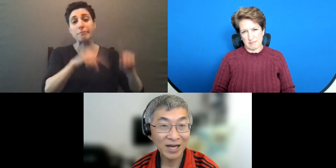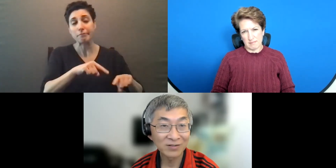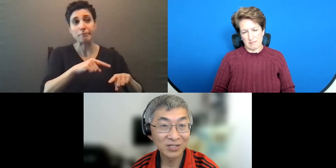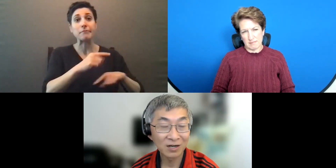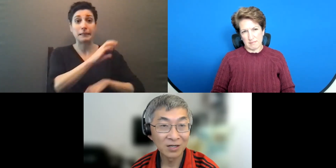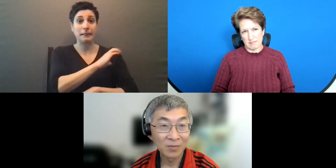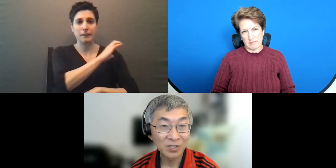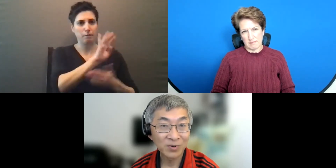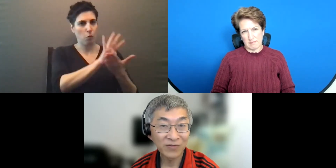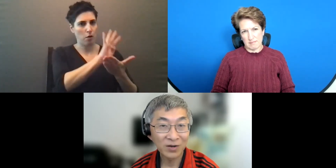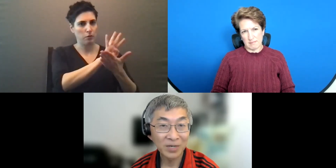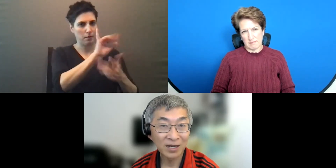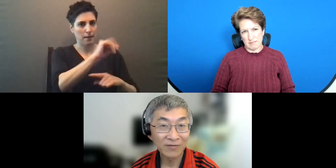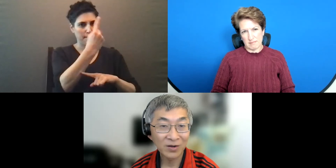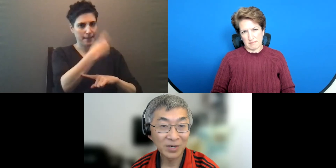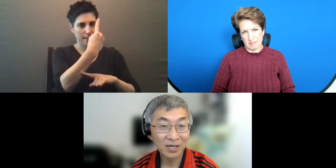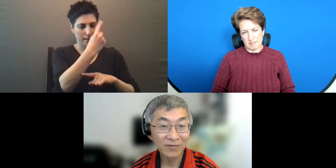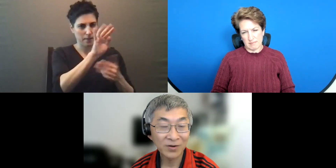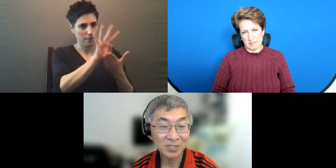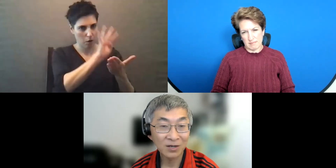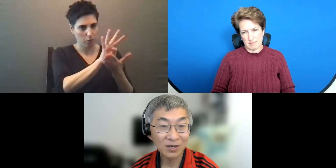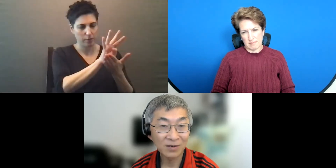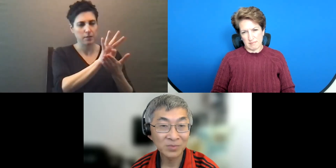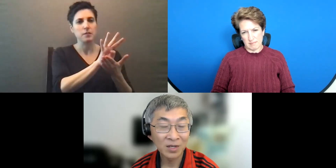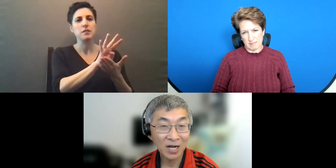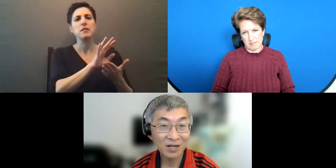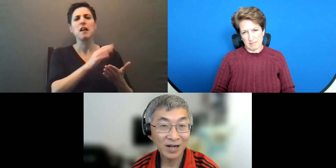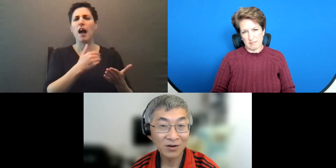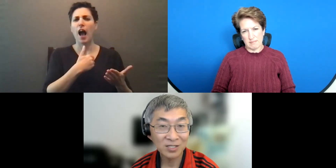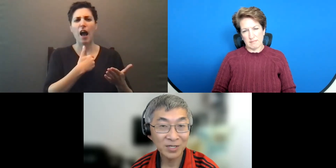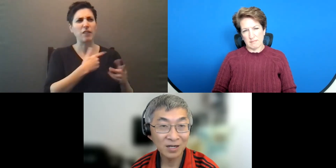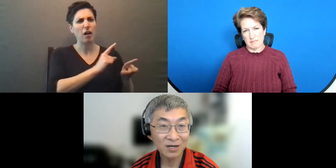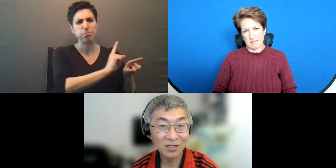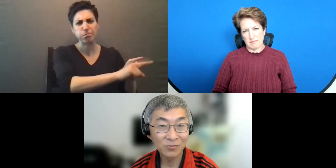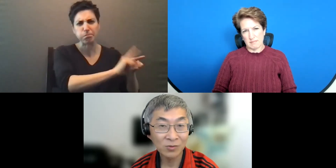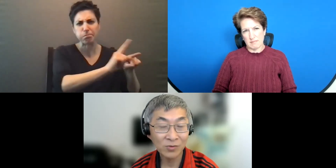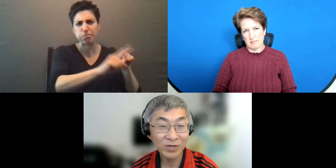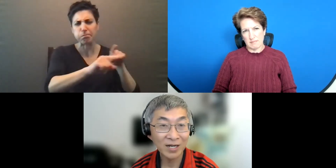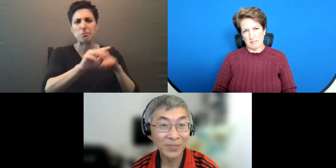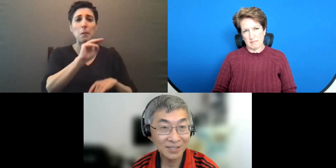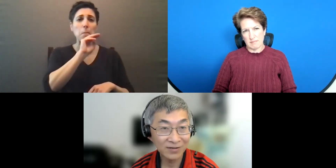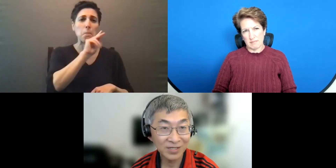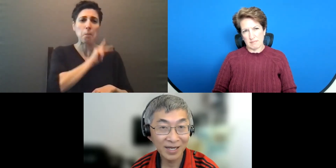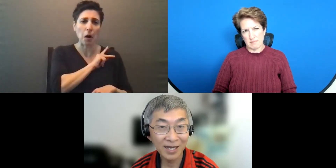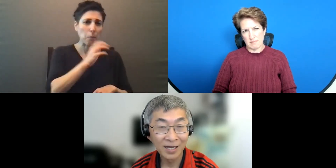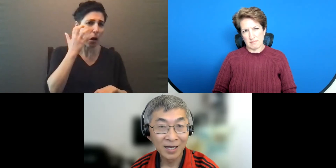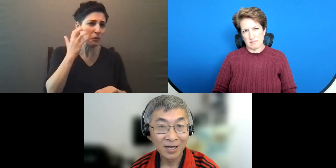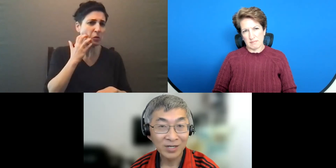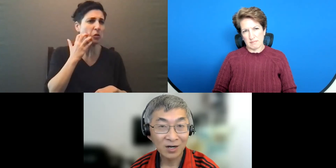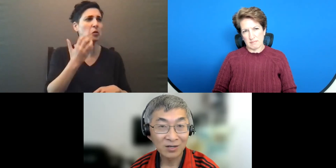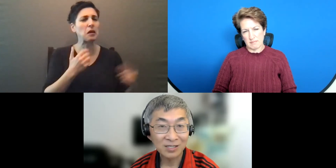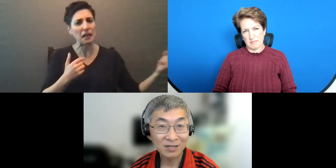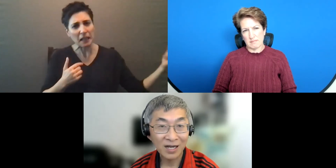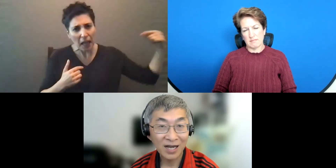We have people from the Mark Gallen Hospital. We had a bus over there.